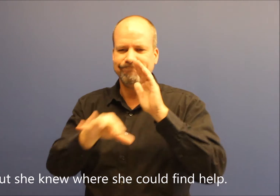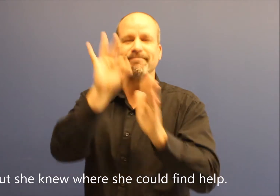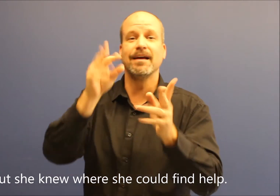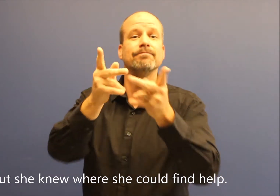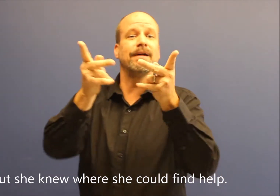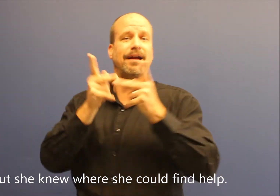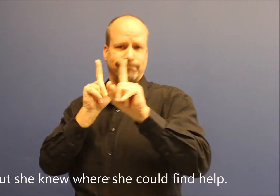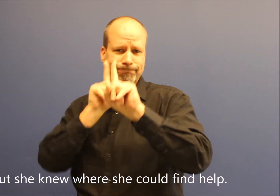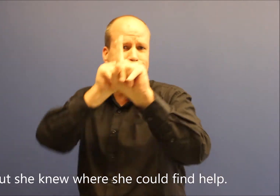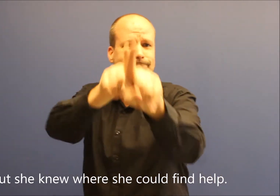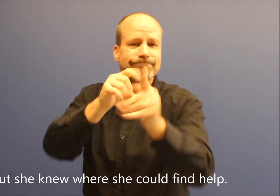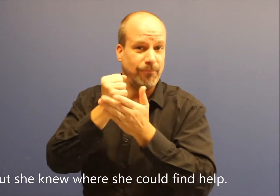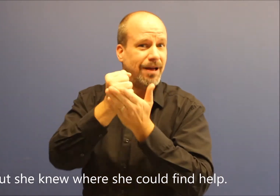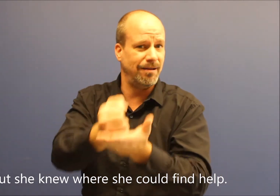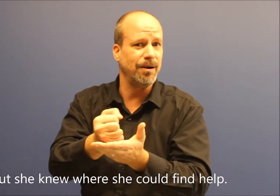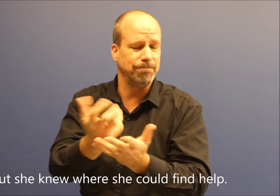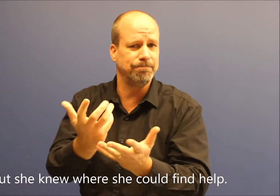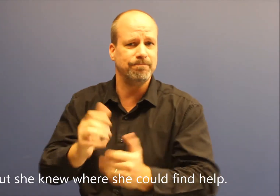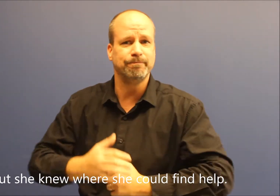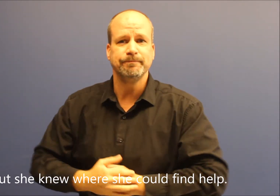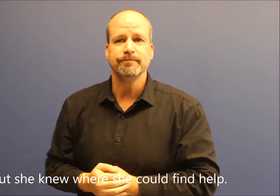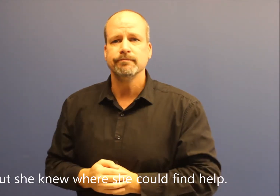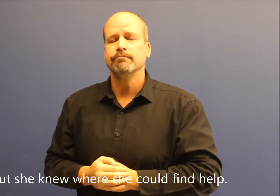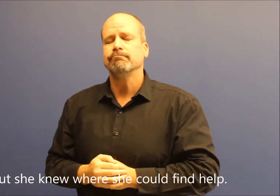But she knew where she could find help.